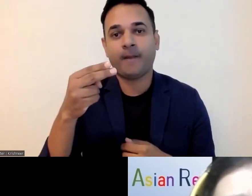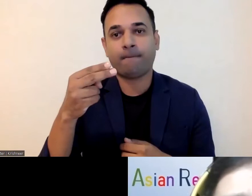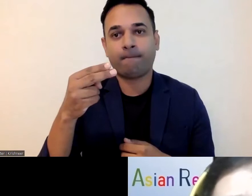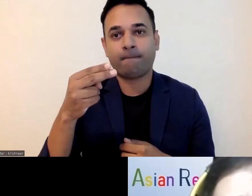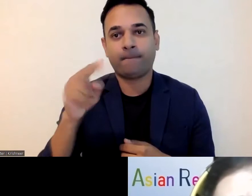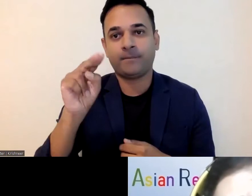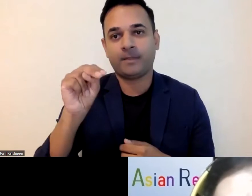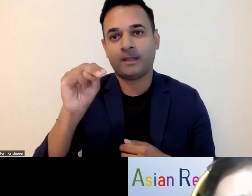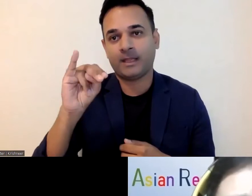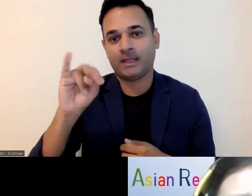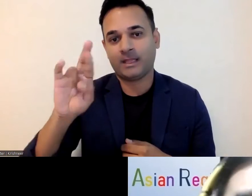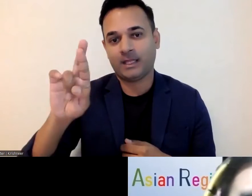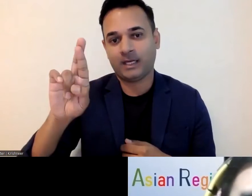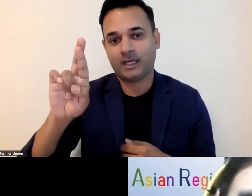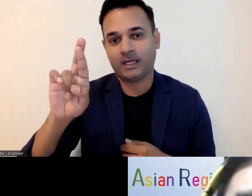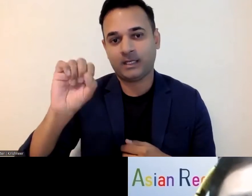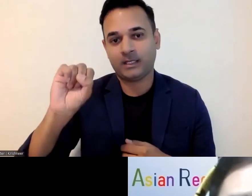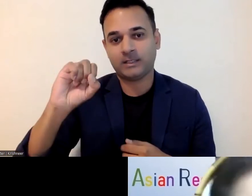and